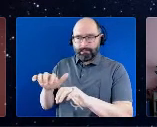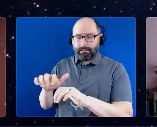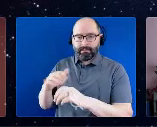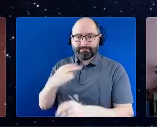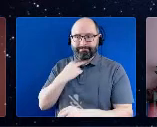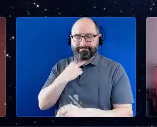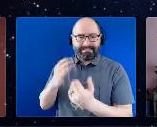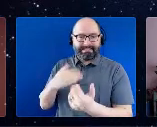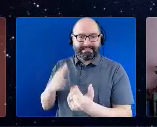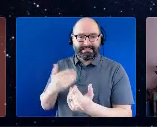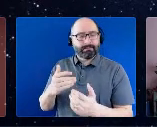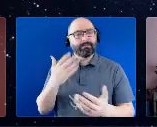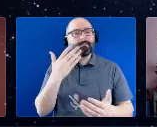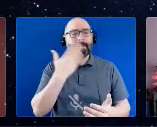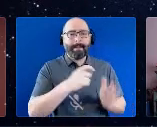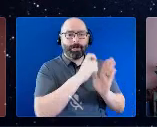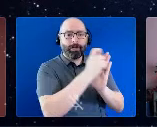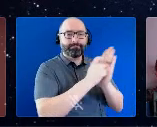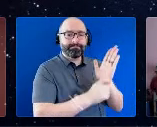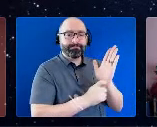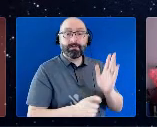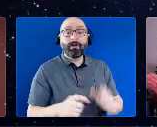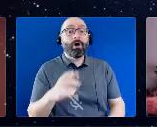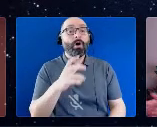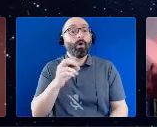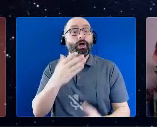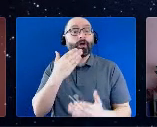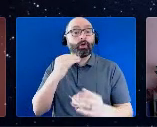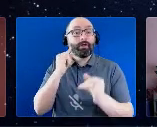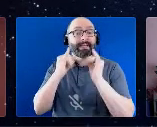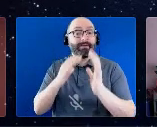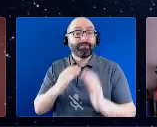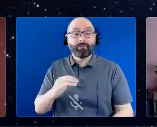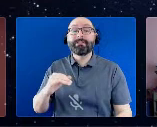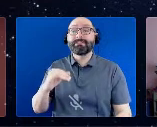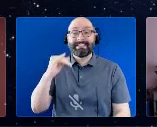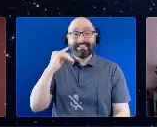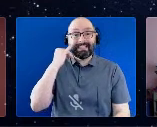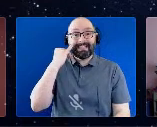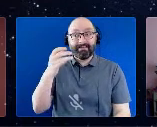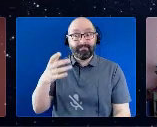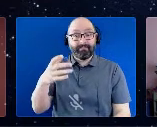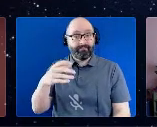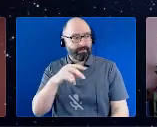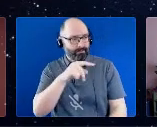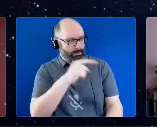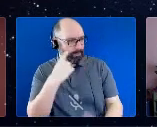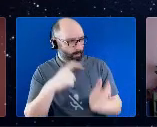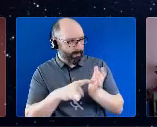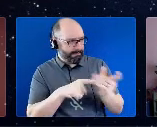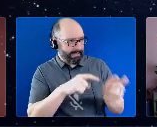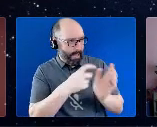that's a good look for interviewers, is maybe when someone is going down a certain path and then they're able to jump out of that rut. That's an opportunity